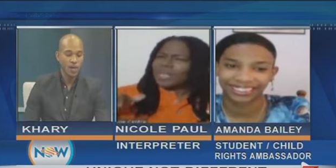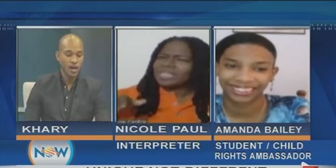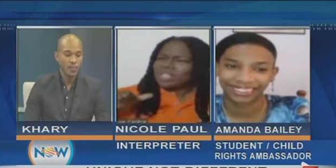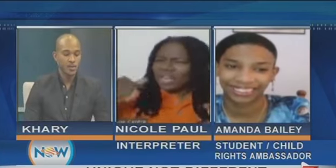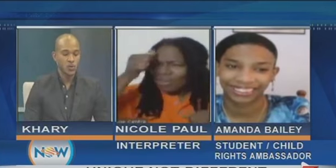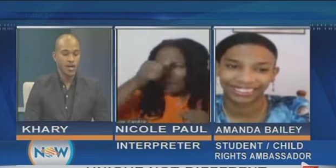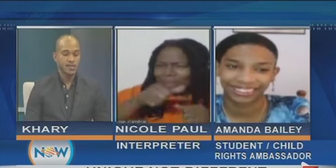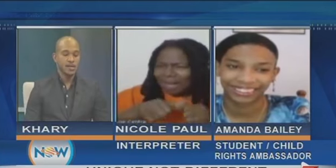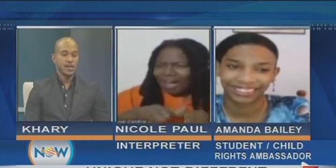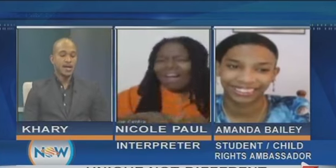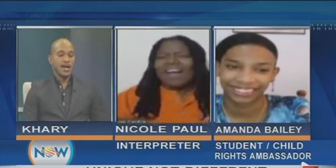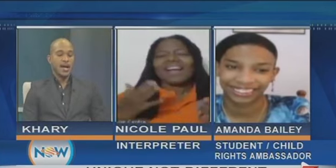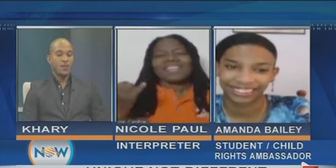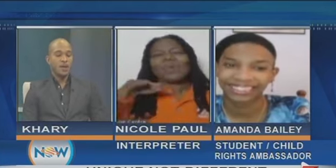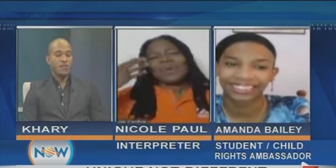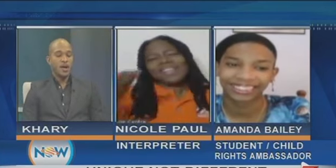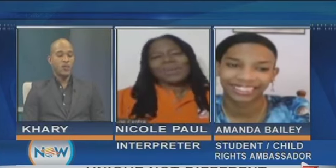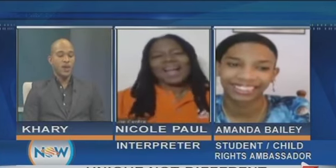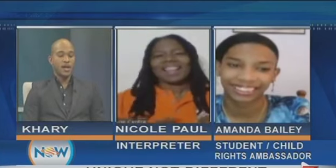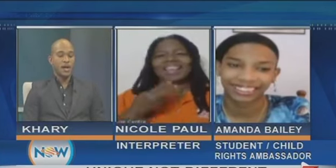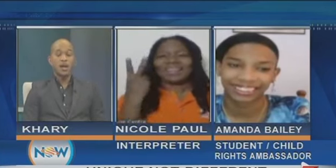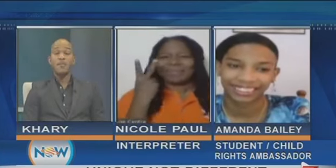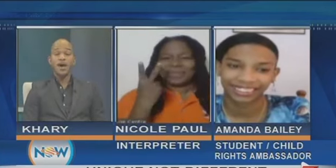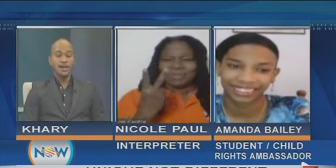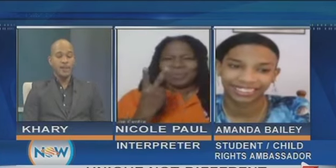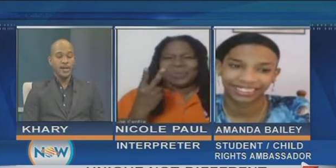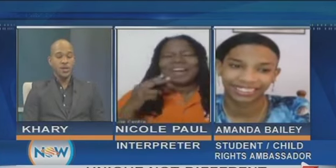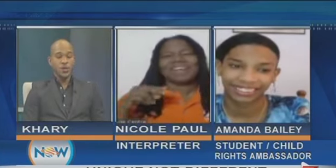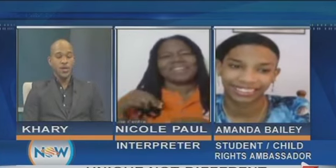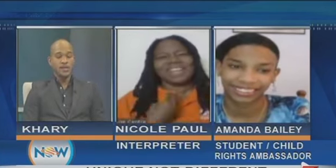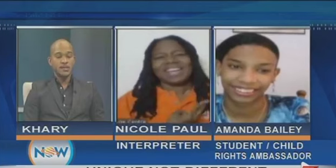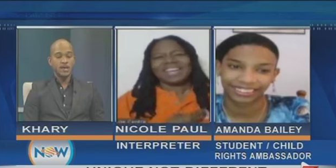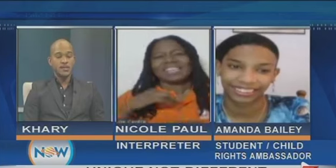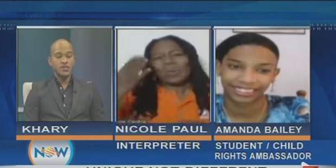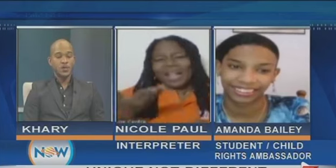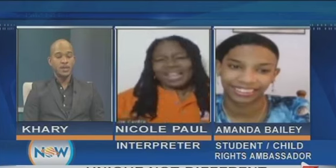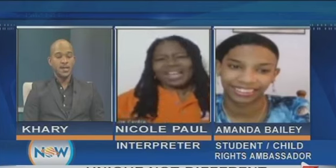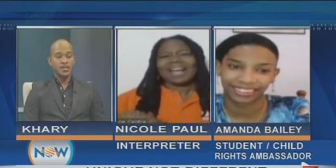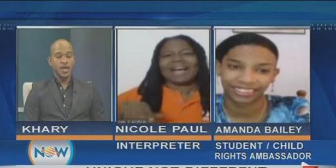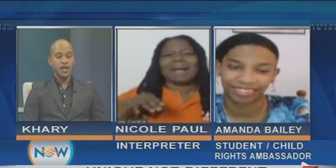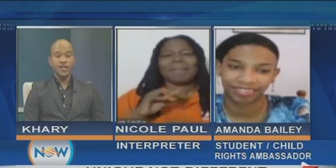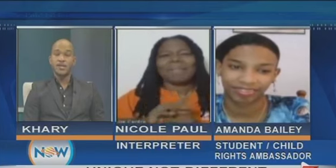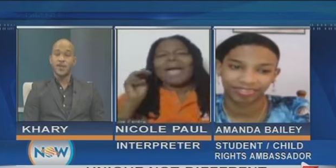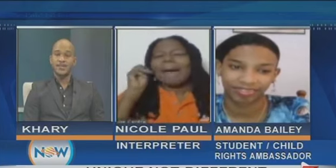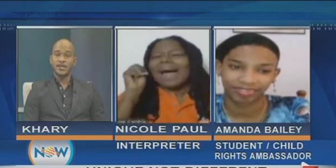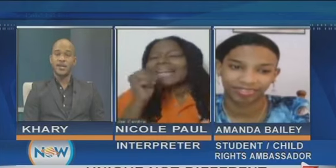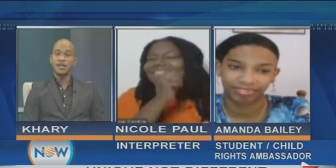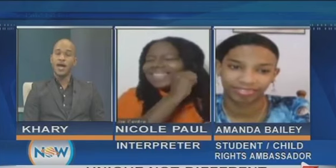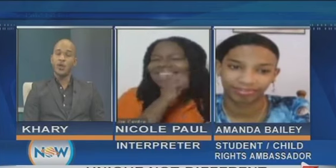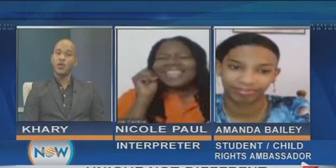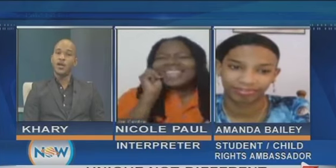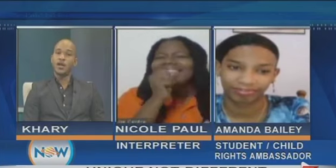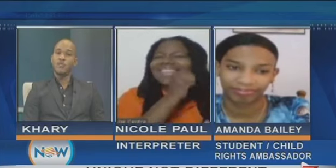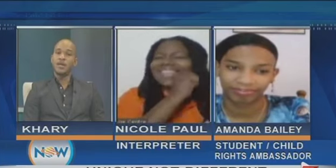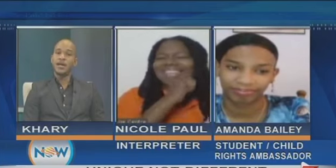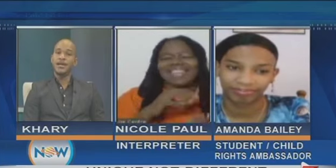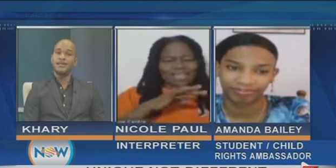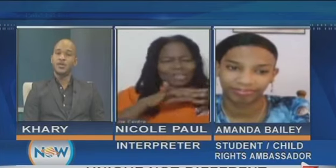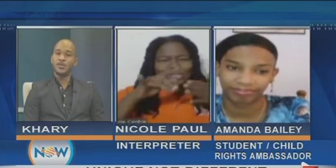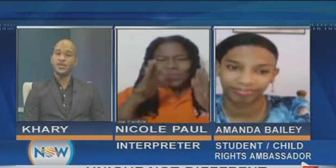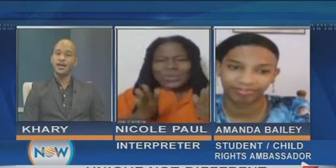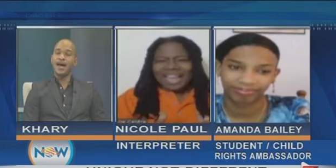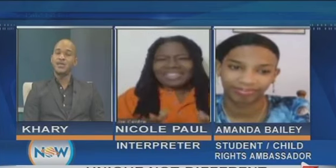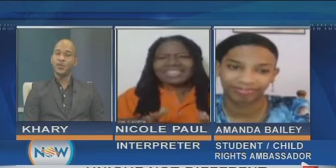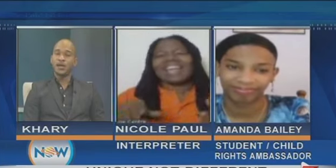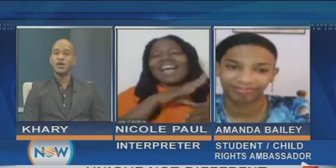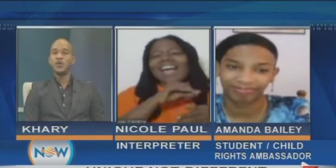want to welcome my two guests. I want to welcome Amanda Bailey, who is a student and child rights ambassador, and I want to welcome the